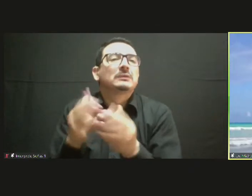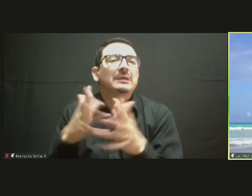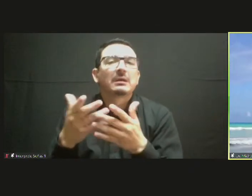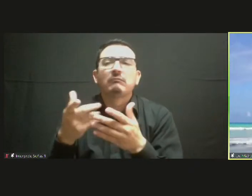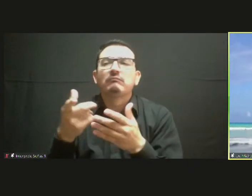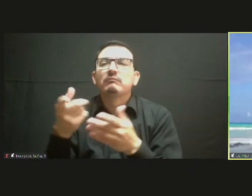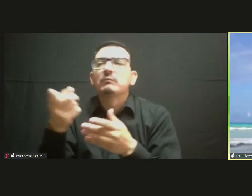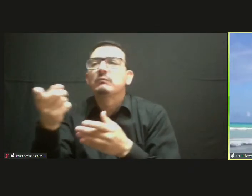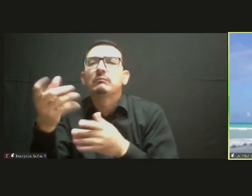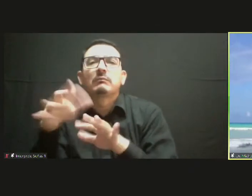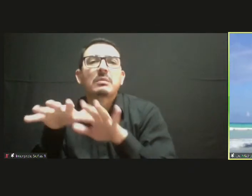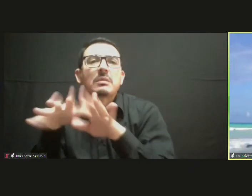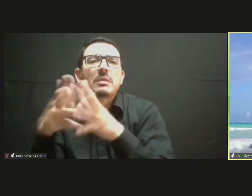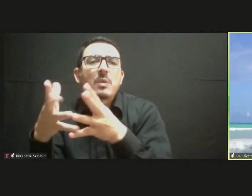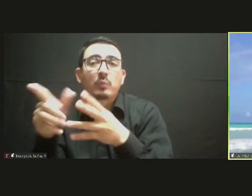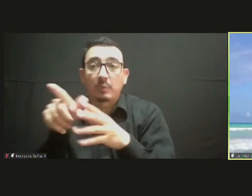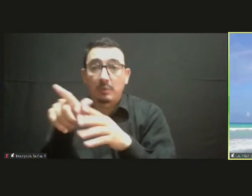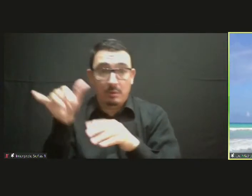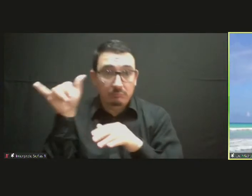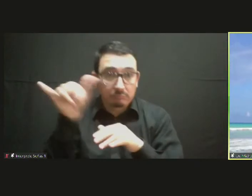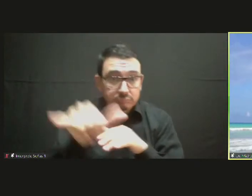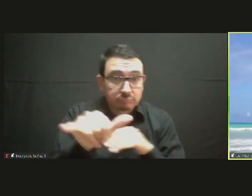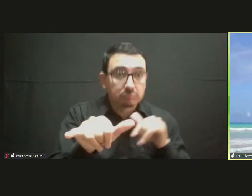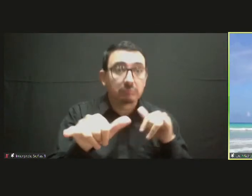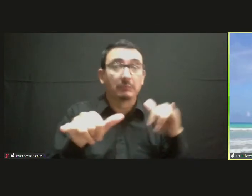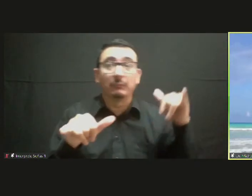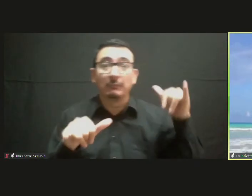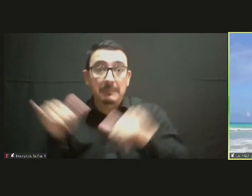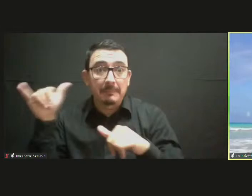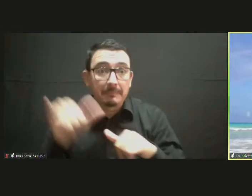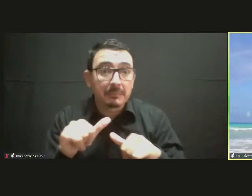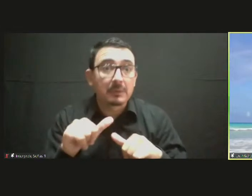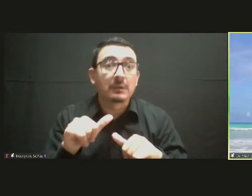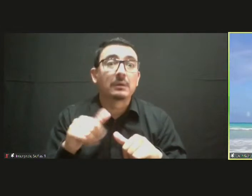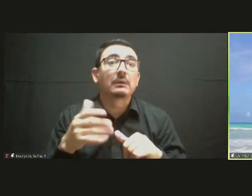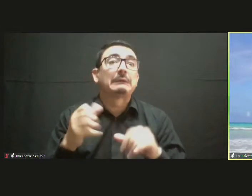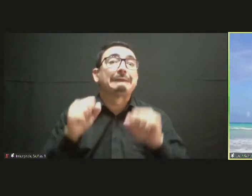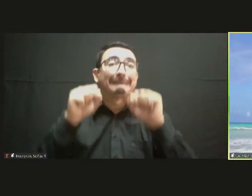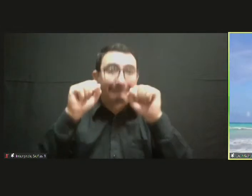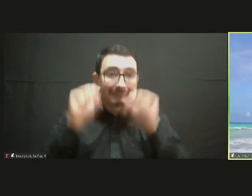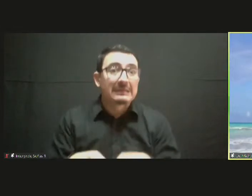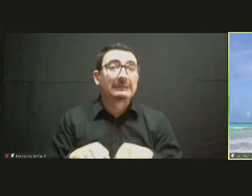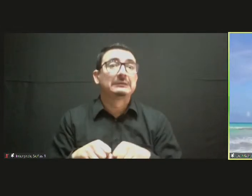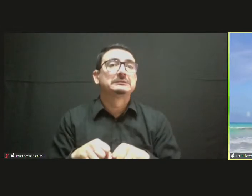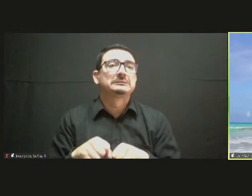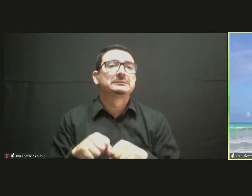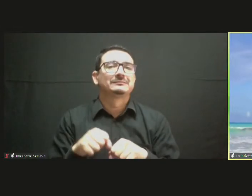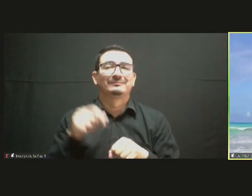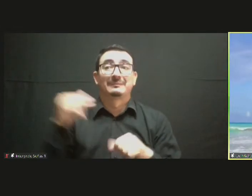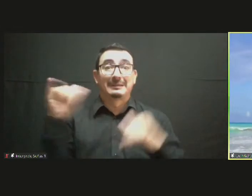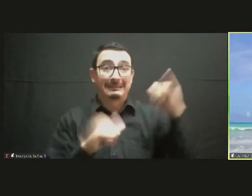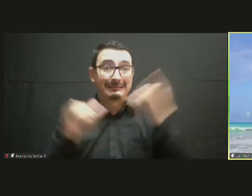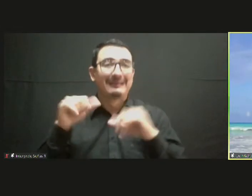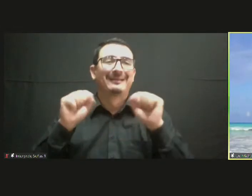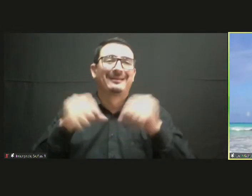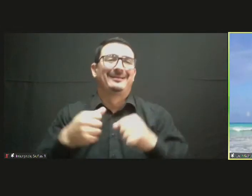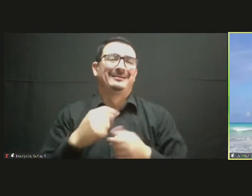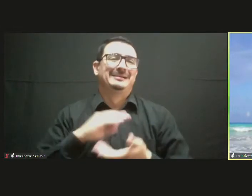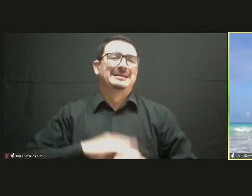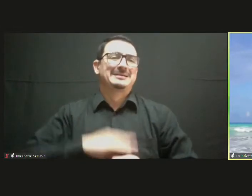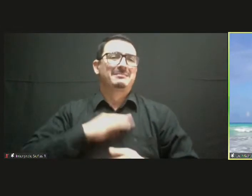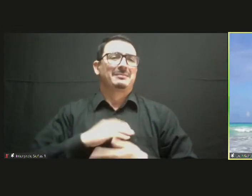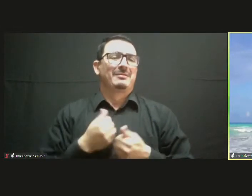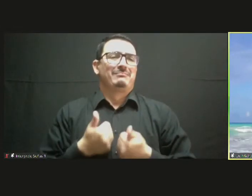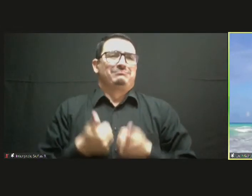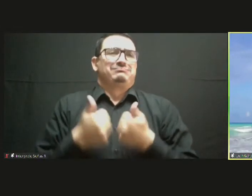building airlift capacity. The cruise industry must not be forgotten. The Caribbean